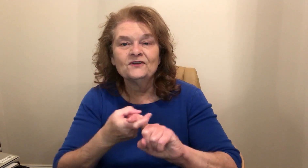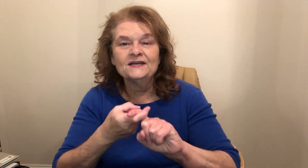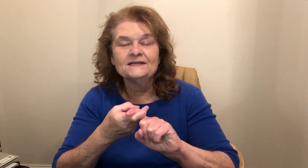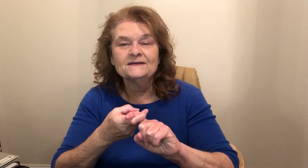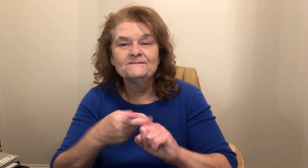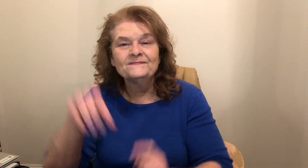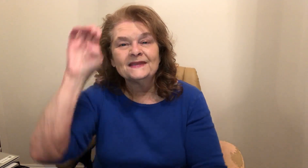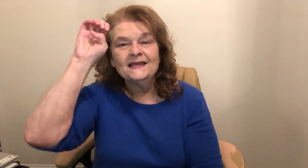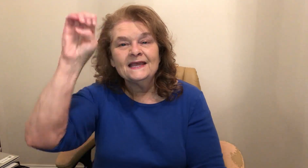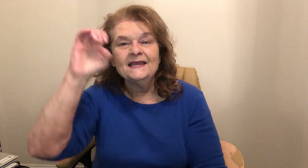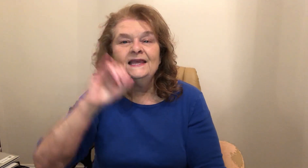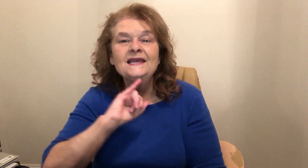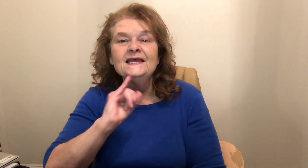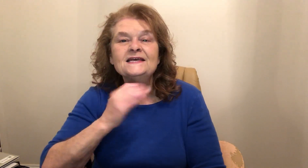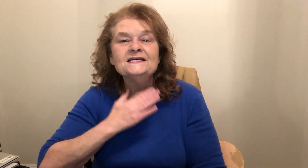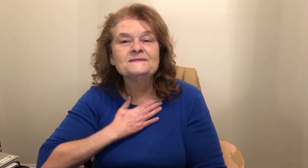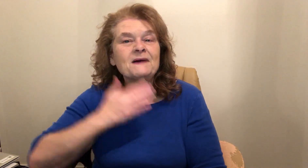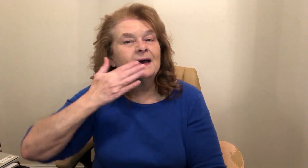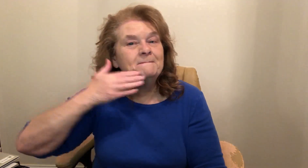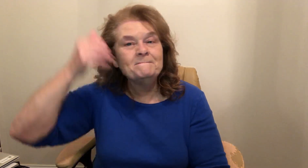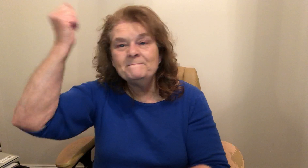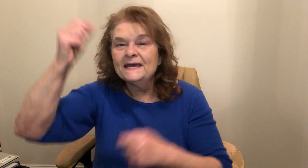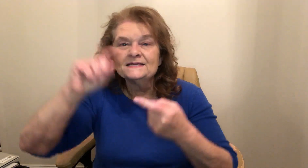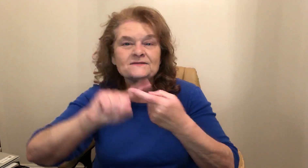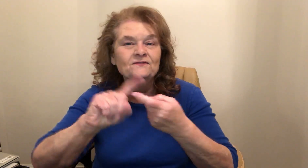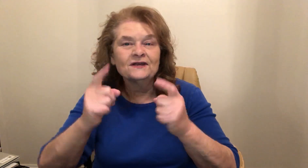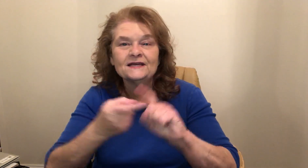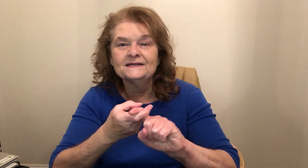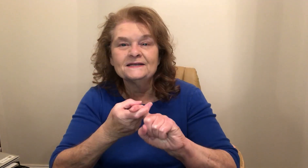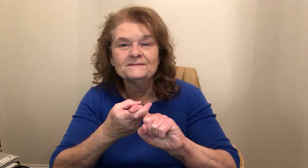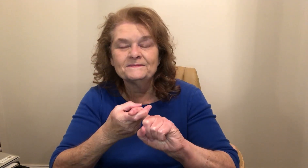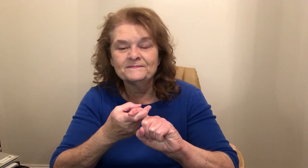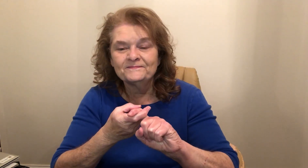Friend. He is my best friend.